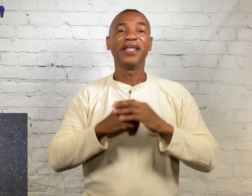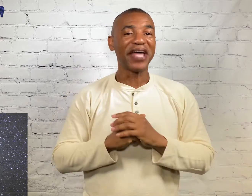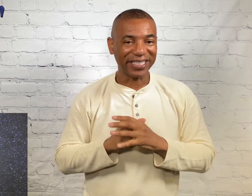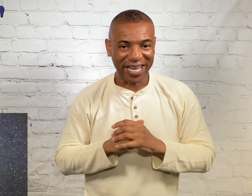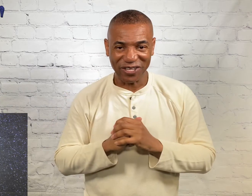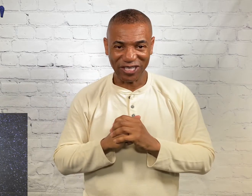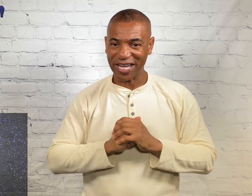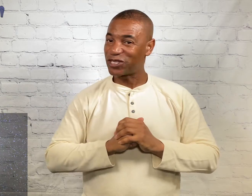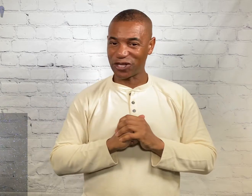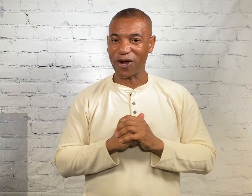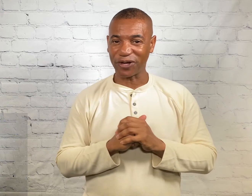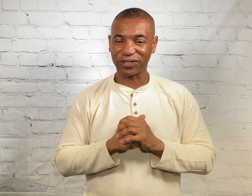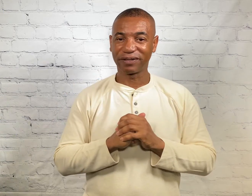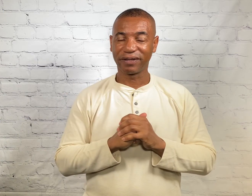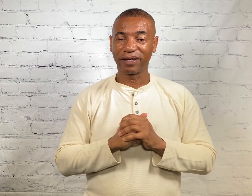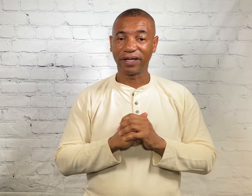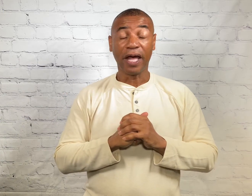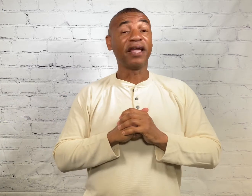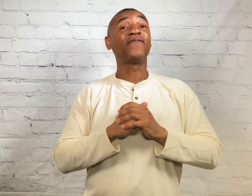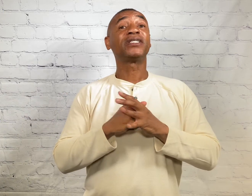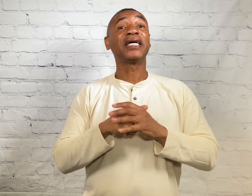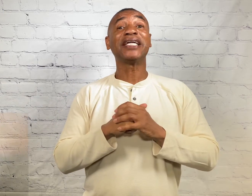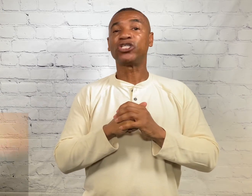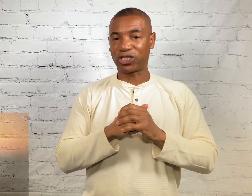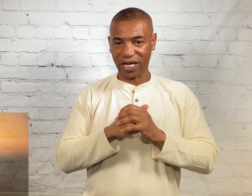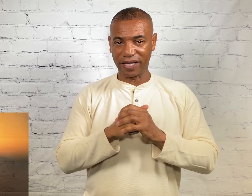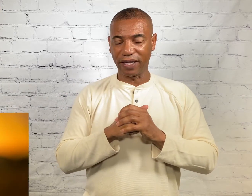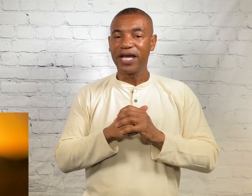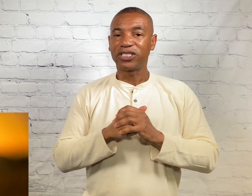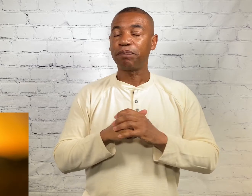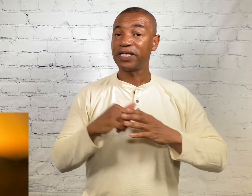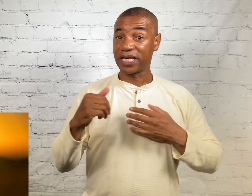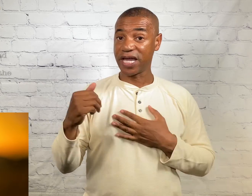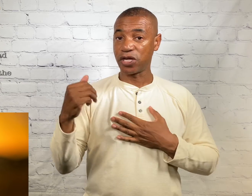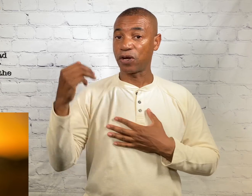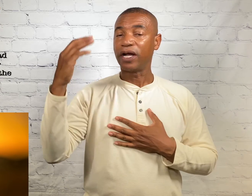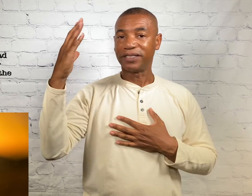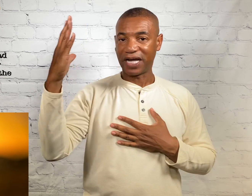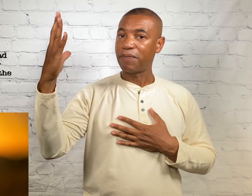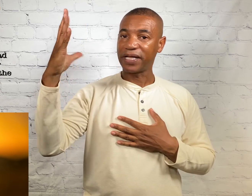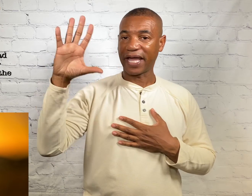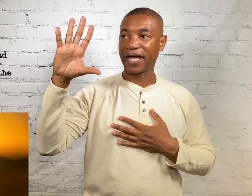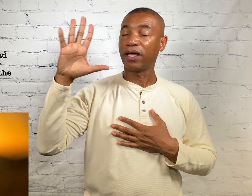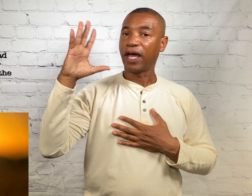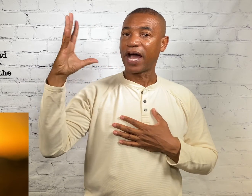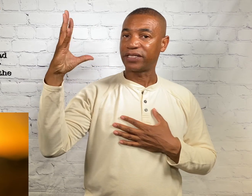That is how you sign stars. Now for the sign sun. Simply take your dominant hand. I take